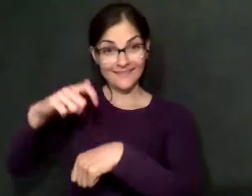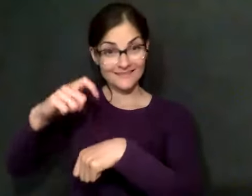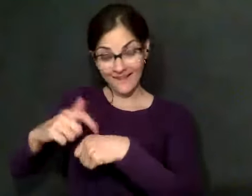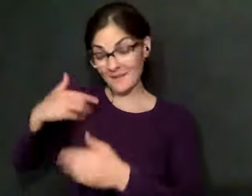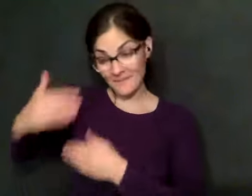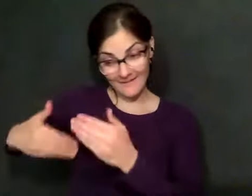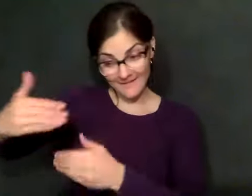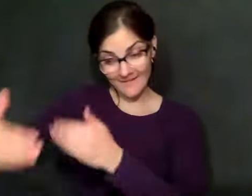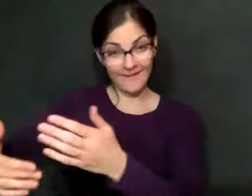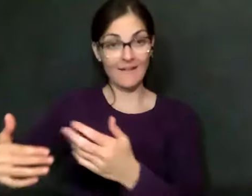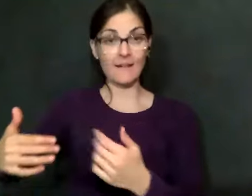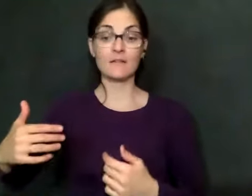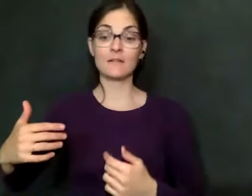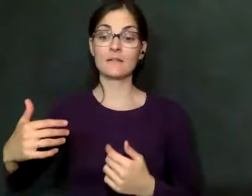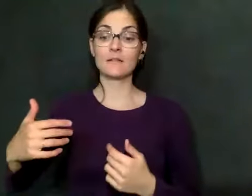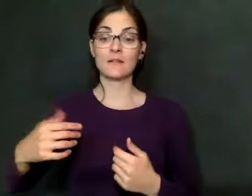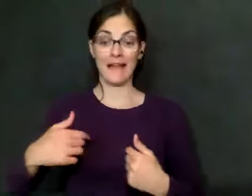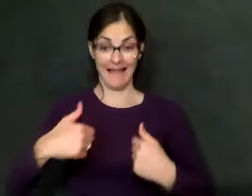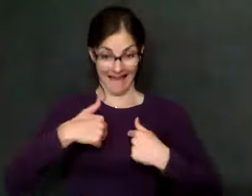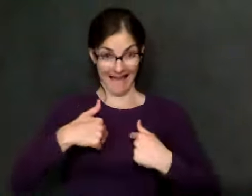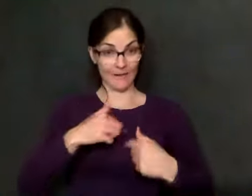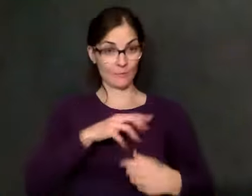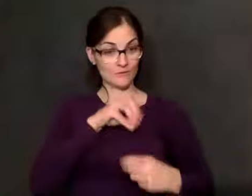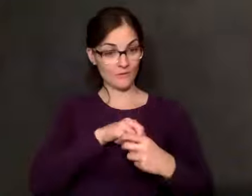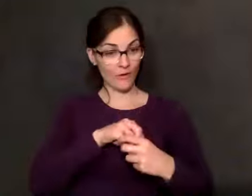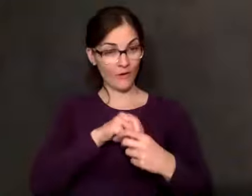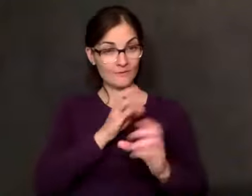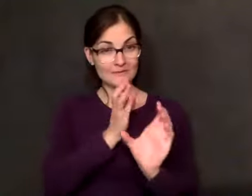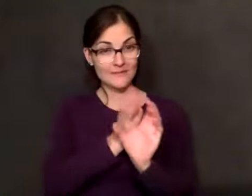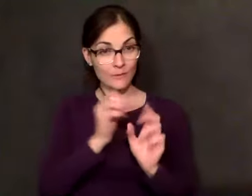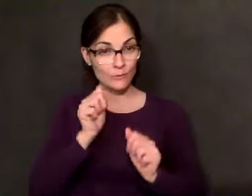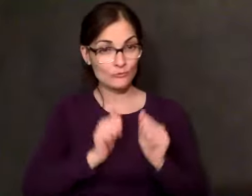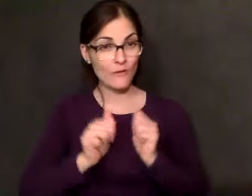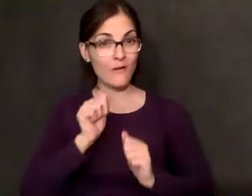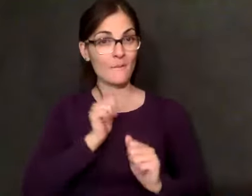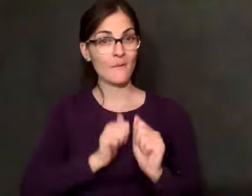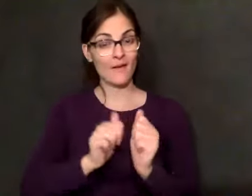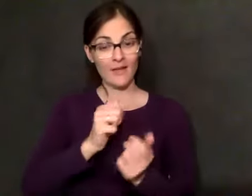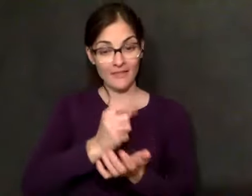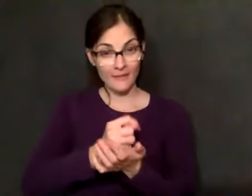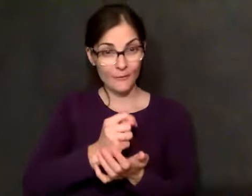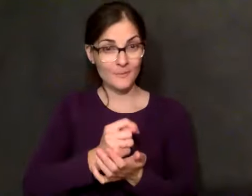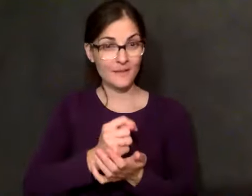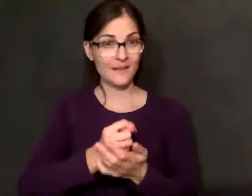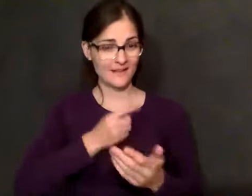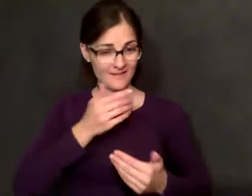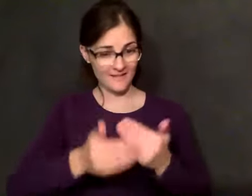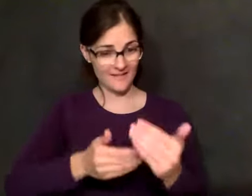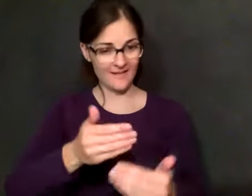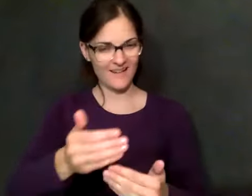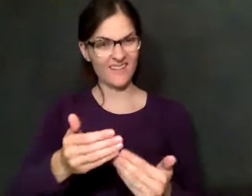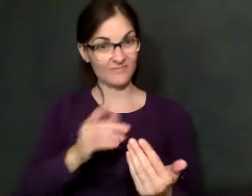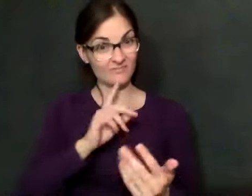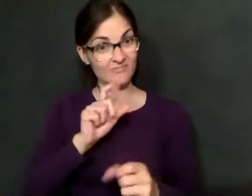time working with the sponsor, all these things happening, the psychodrama, that time in the rehab, for want of a bit of a word,